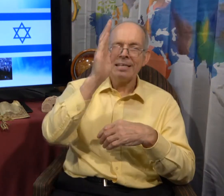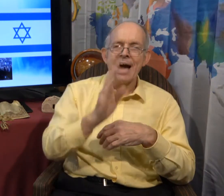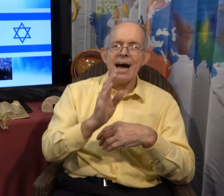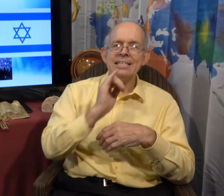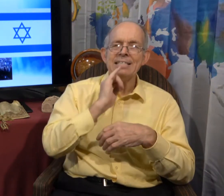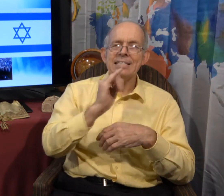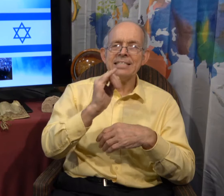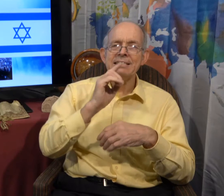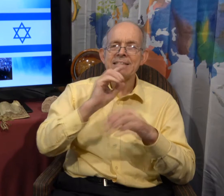God is the